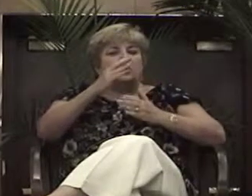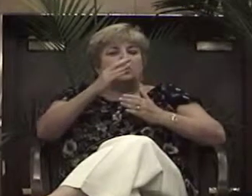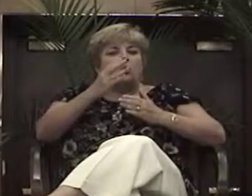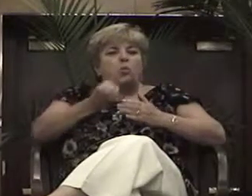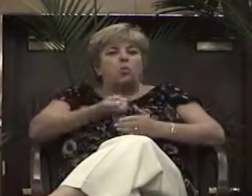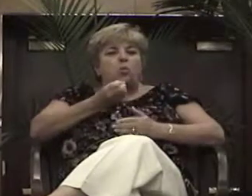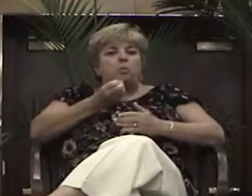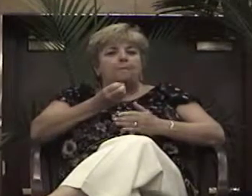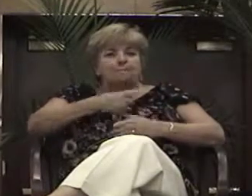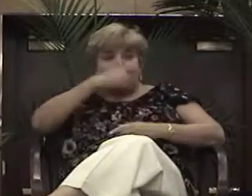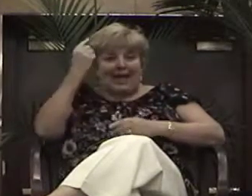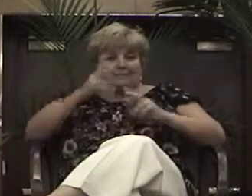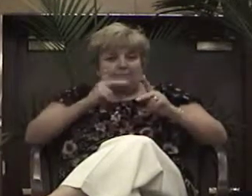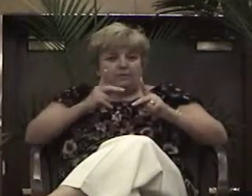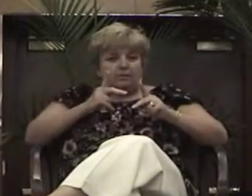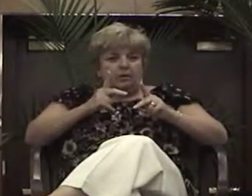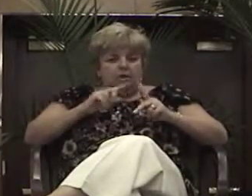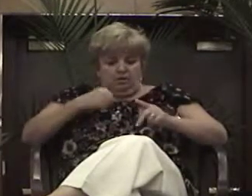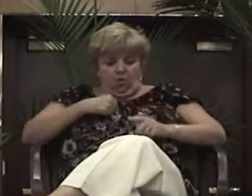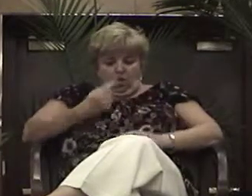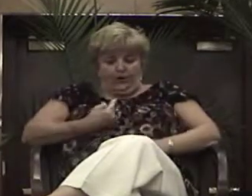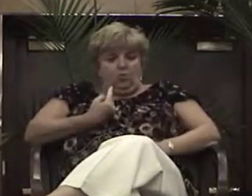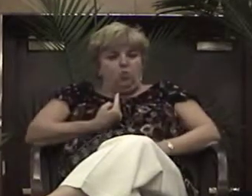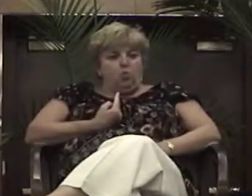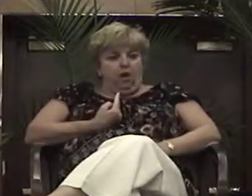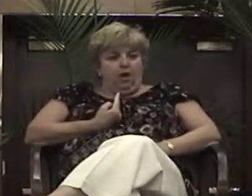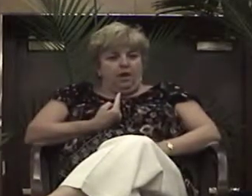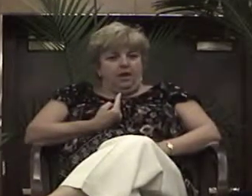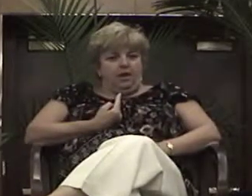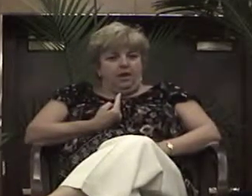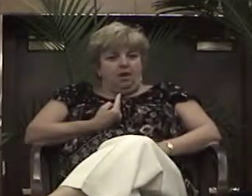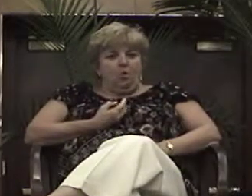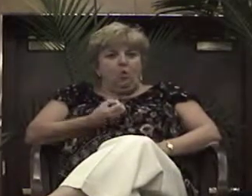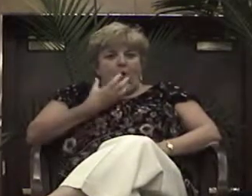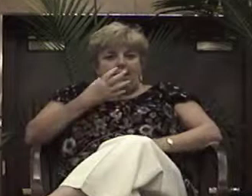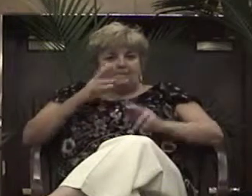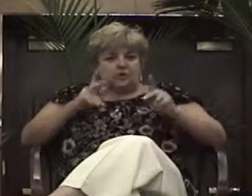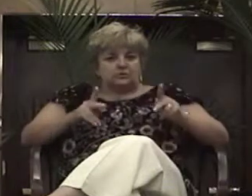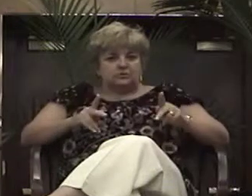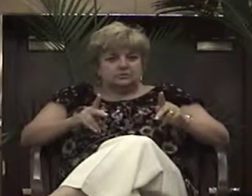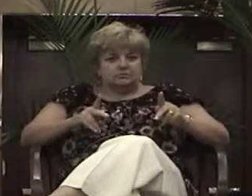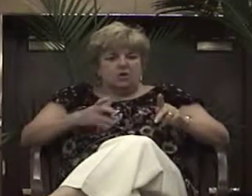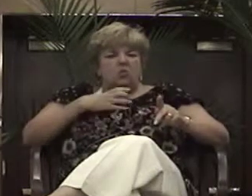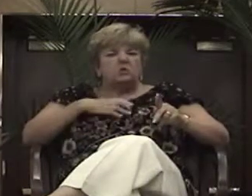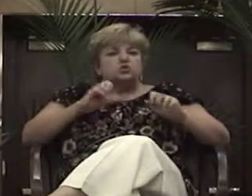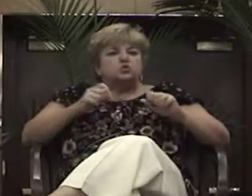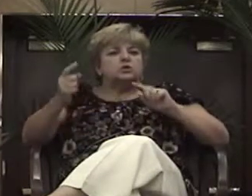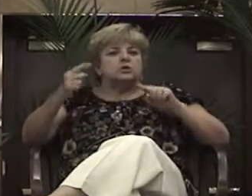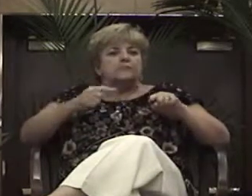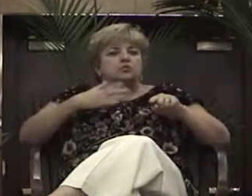my home and see the things that they presented me with. That were all hand